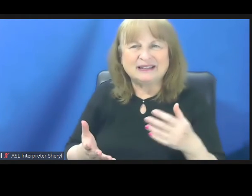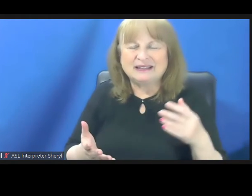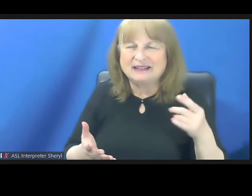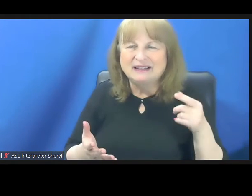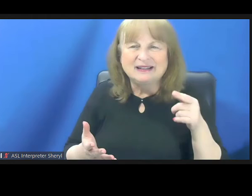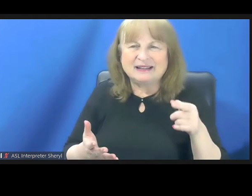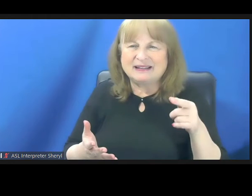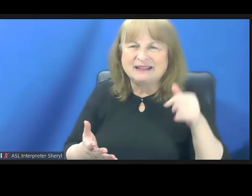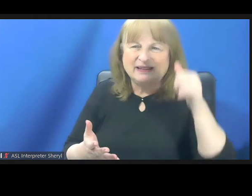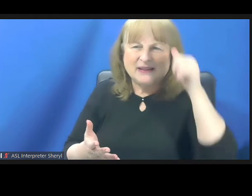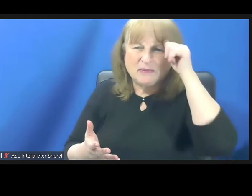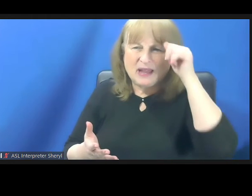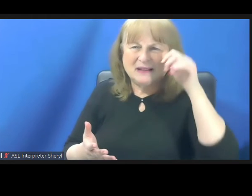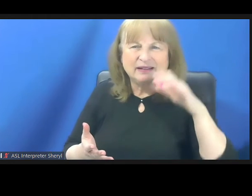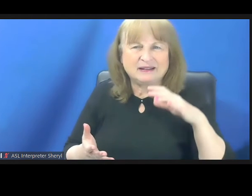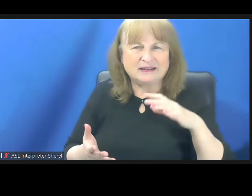just